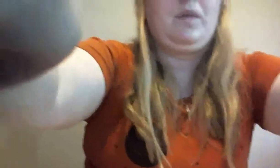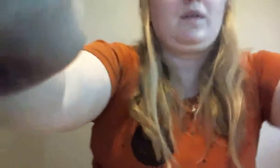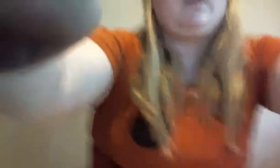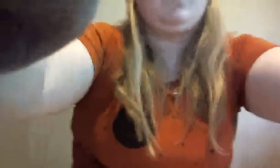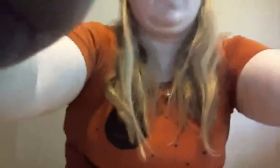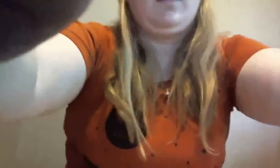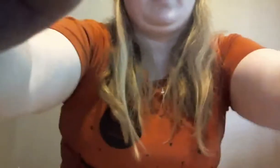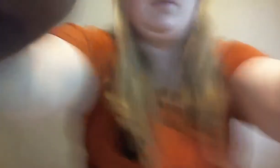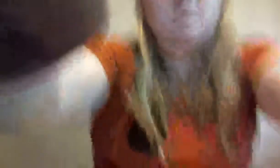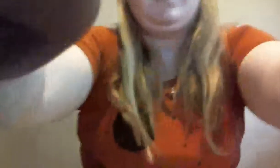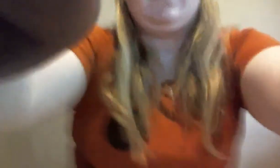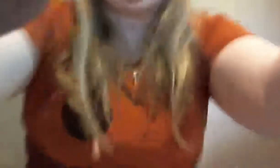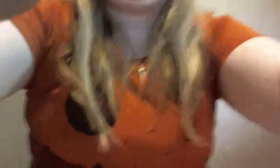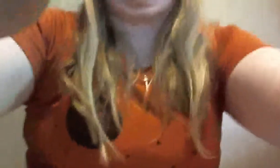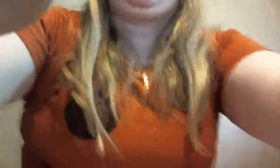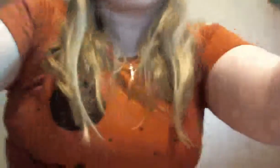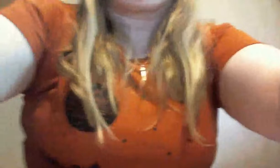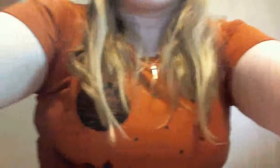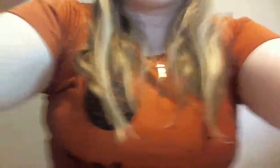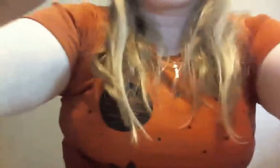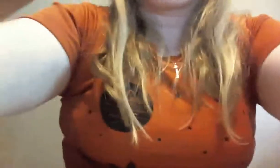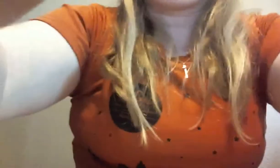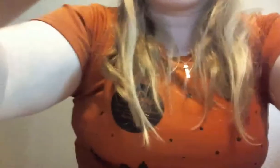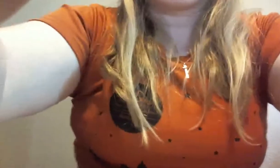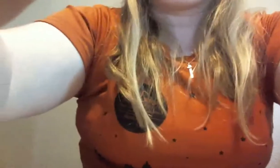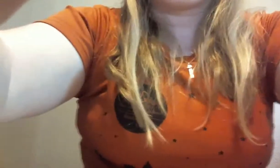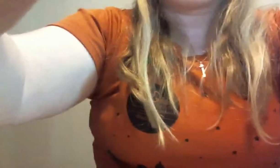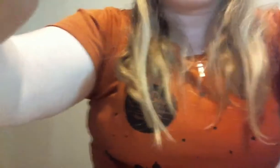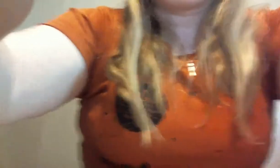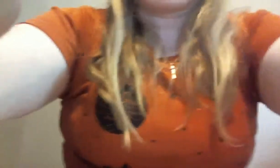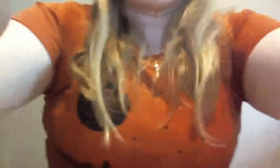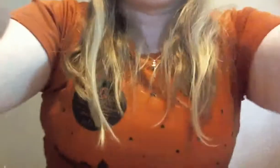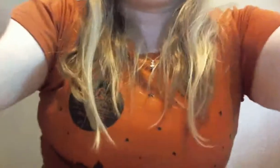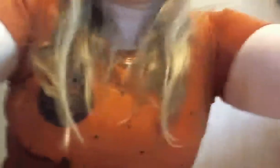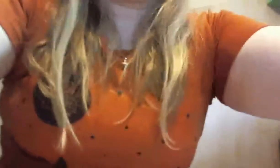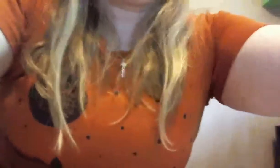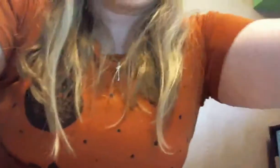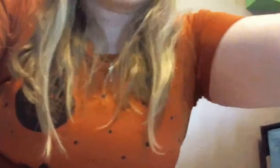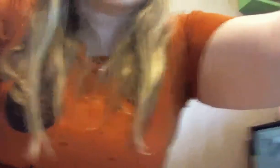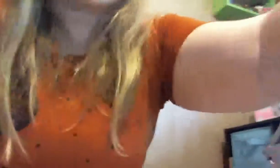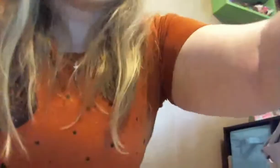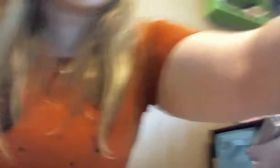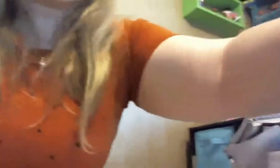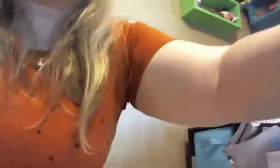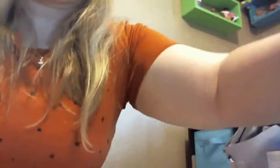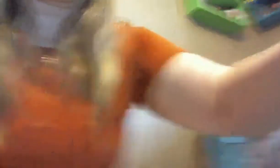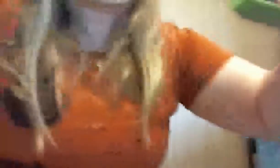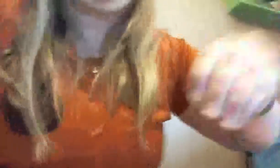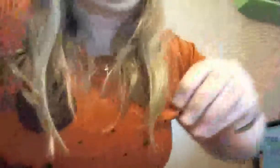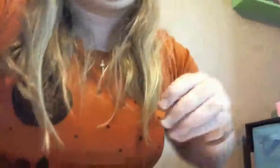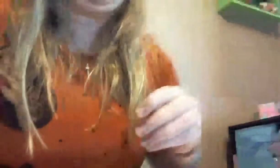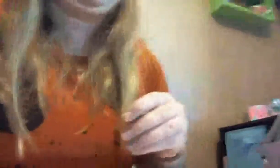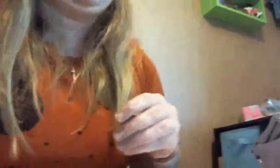telescopes. So I'm going to reset my camera so that I can make sure that you guys can see everything really well.